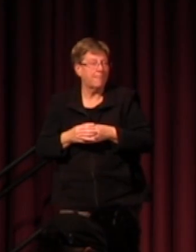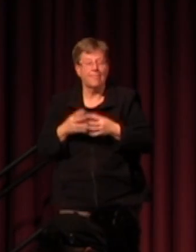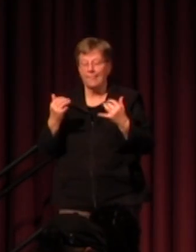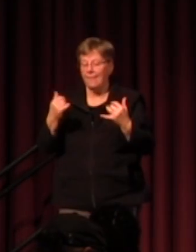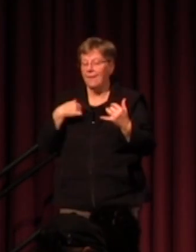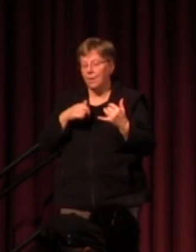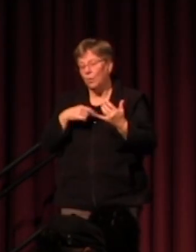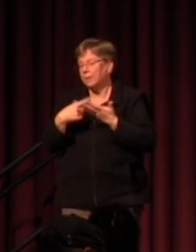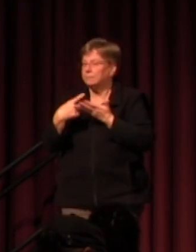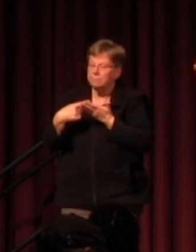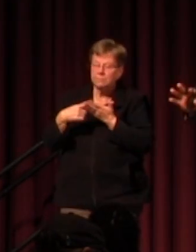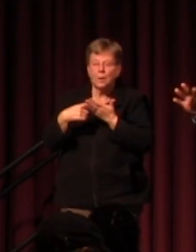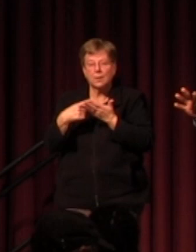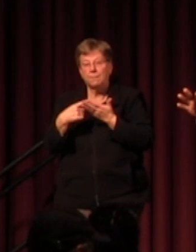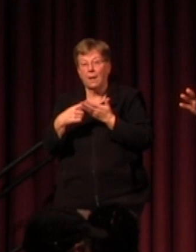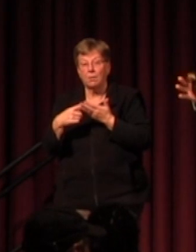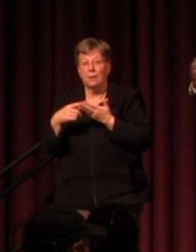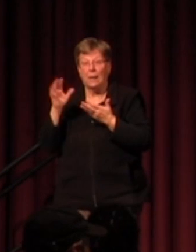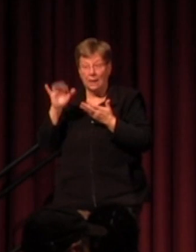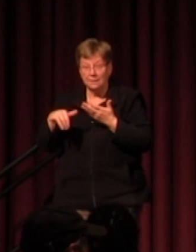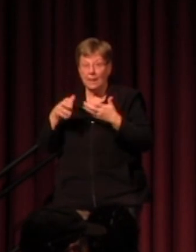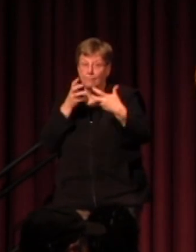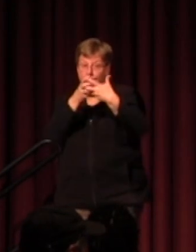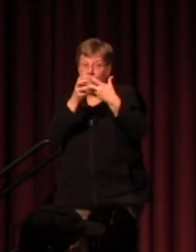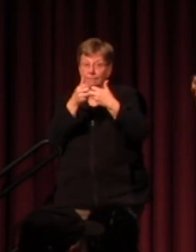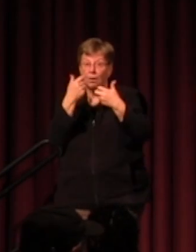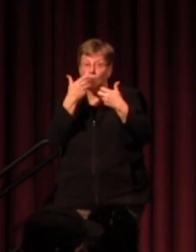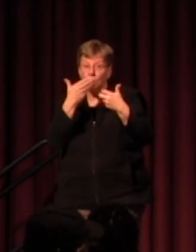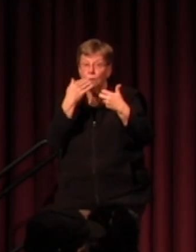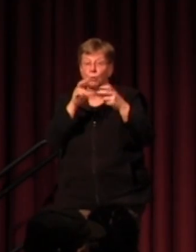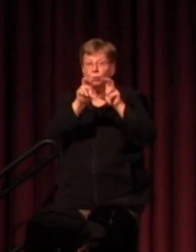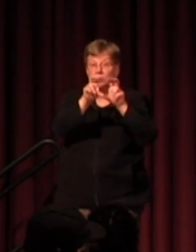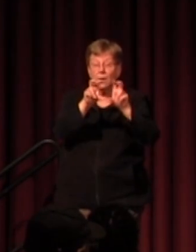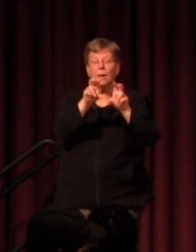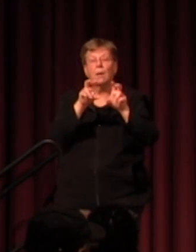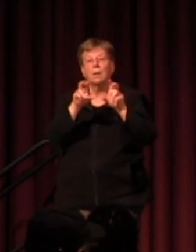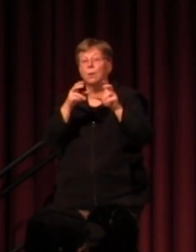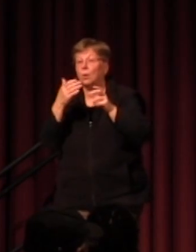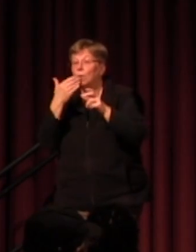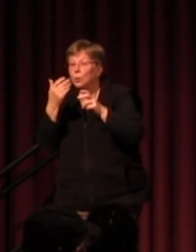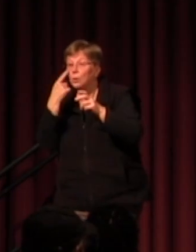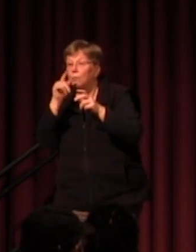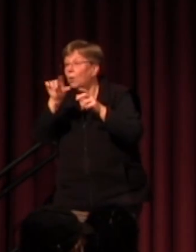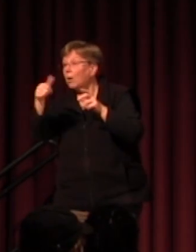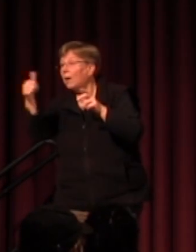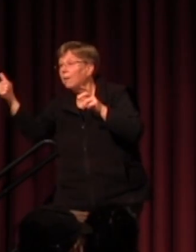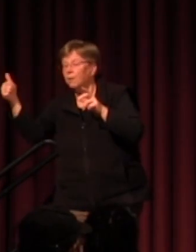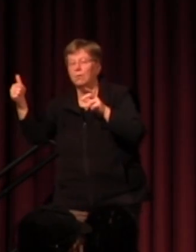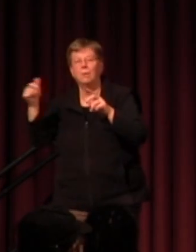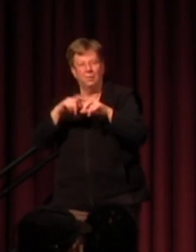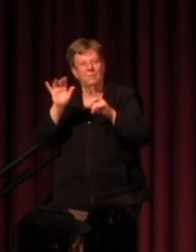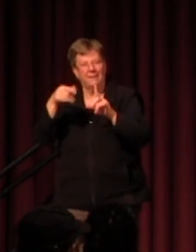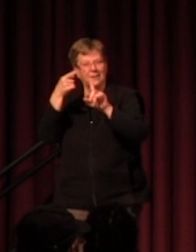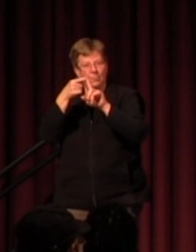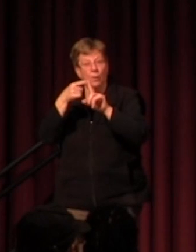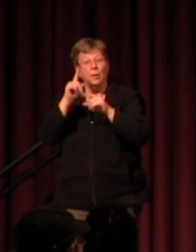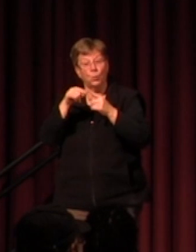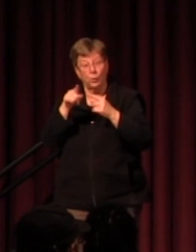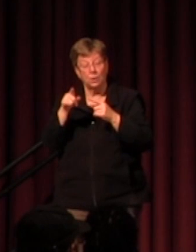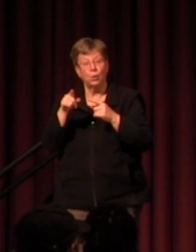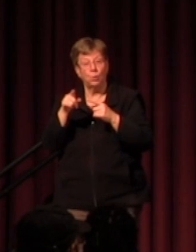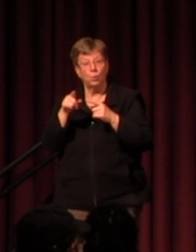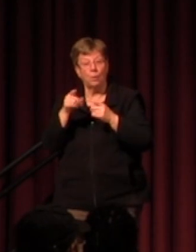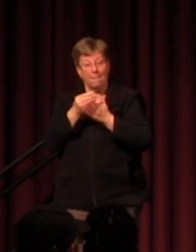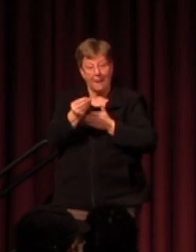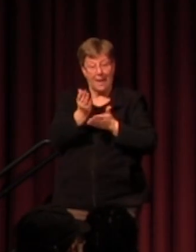Now, we can talk about whether or not that works really well in the stock market, but that's the concept behind it. Is when you buy in, you get to help set